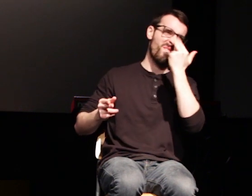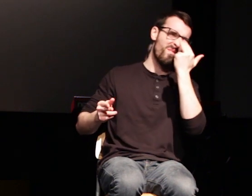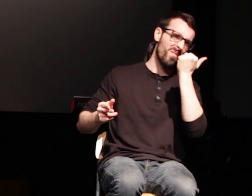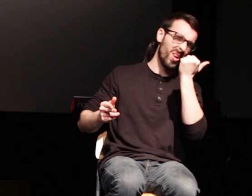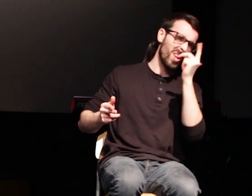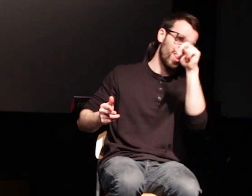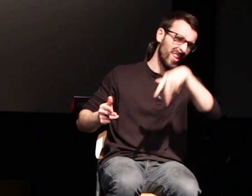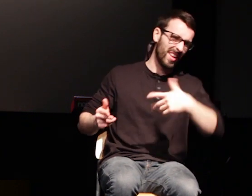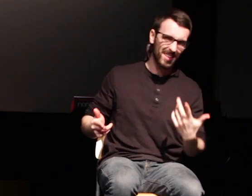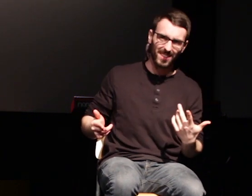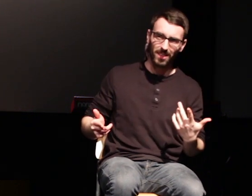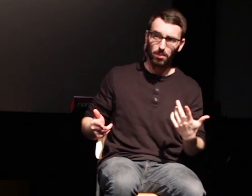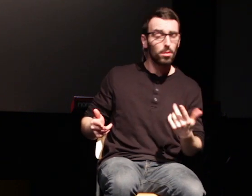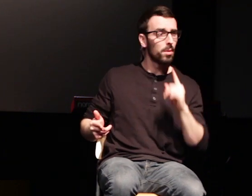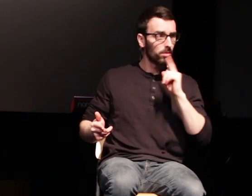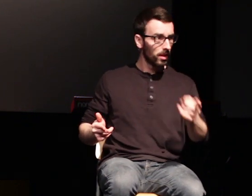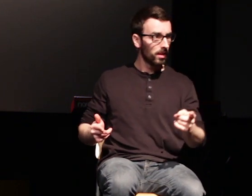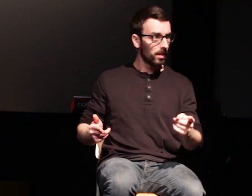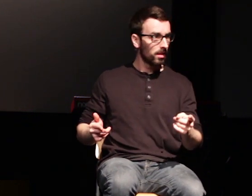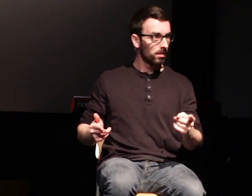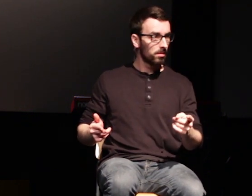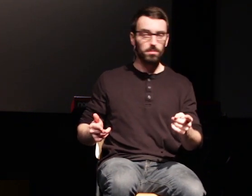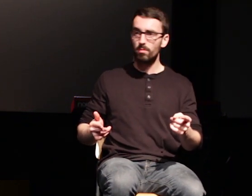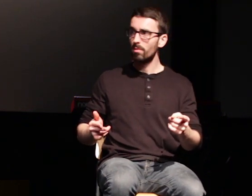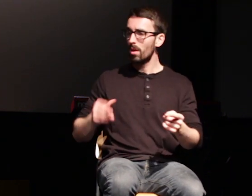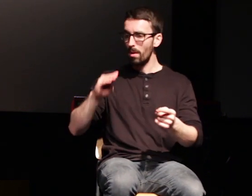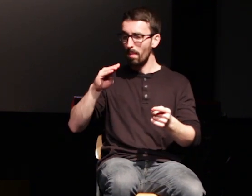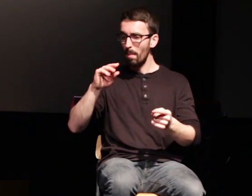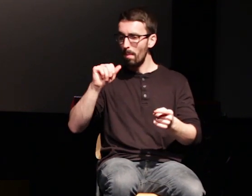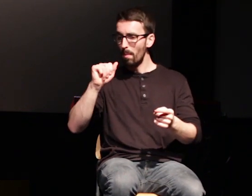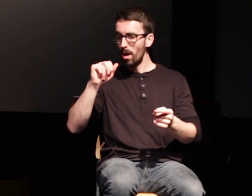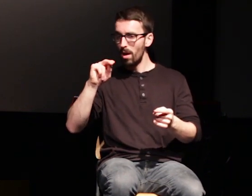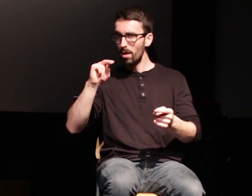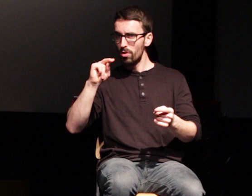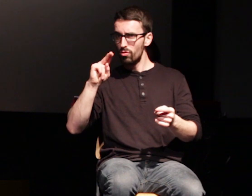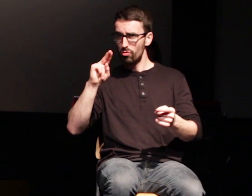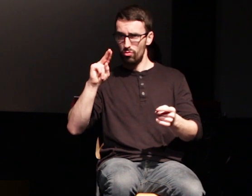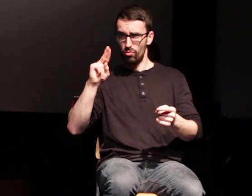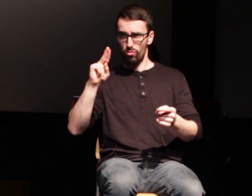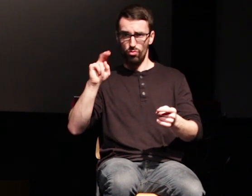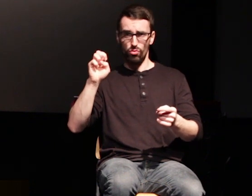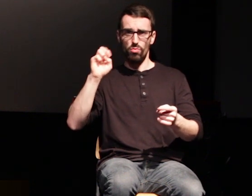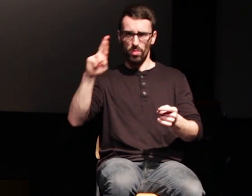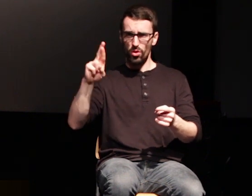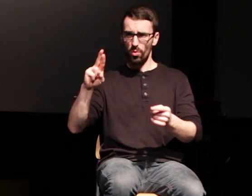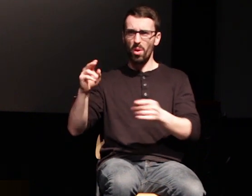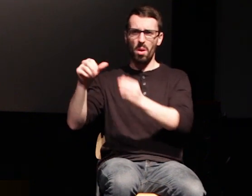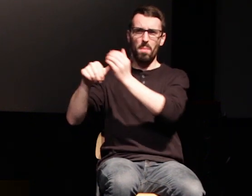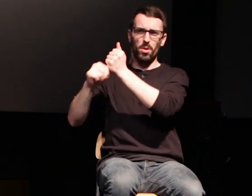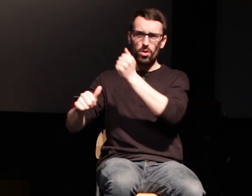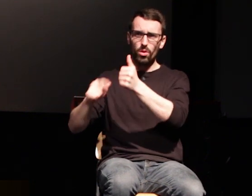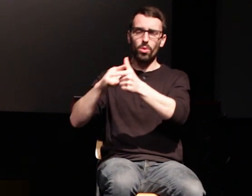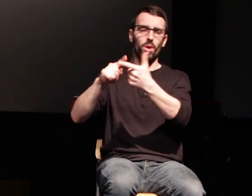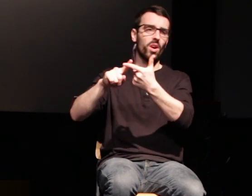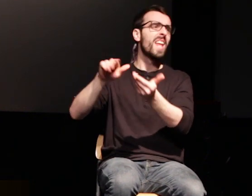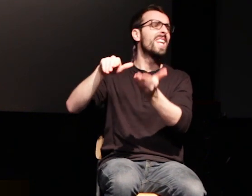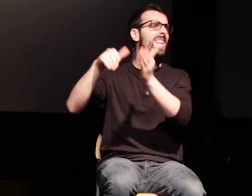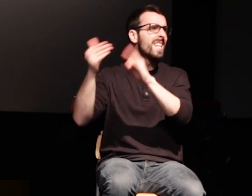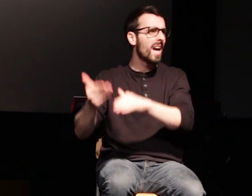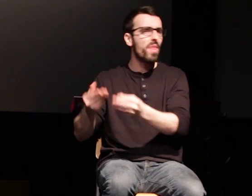Manure. Excrement. Death. death,